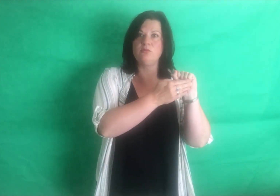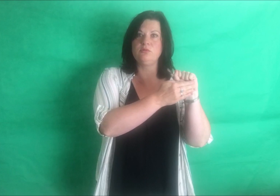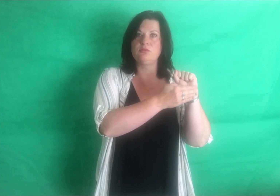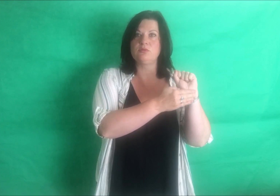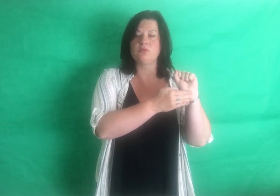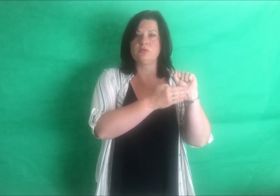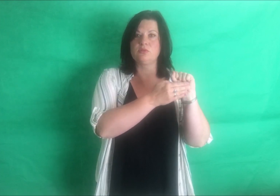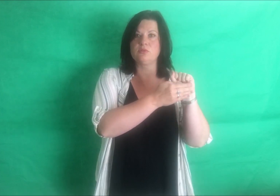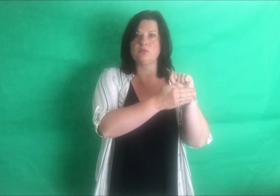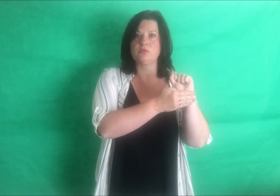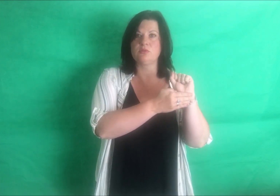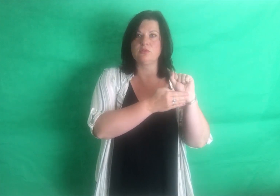brown